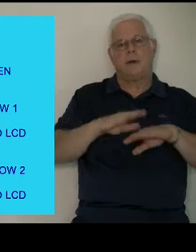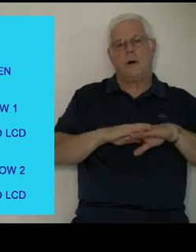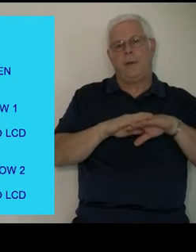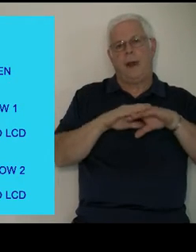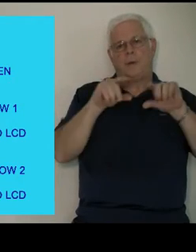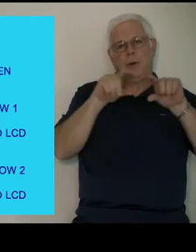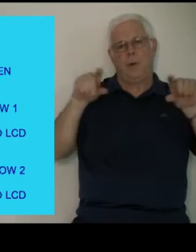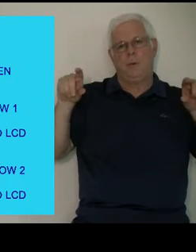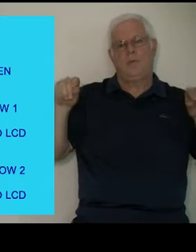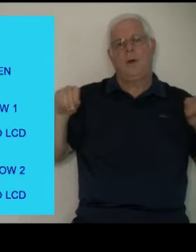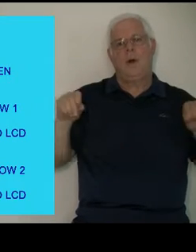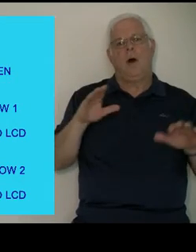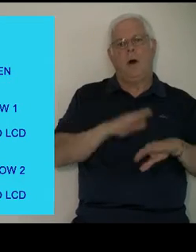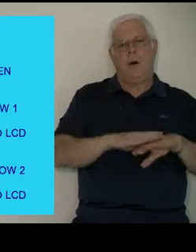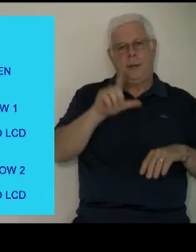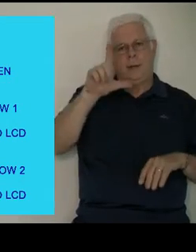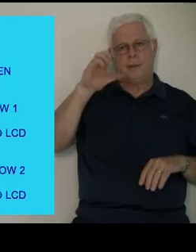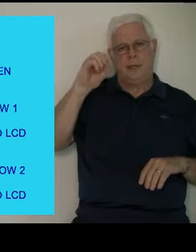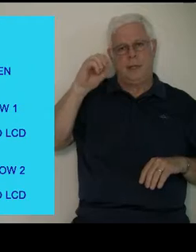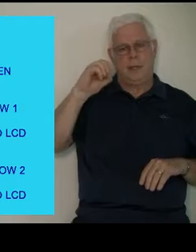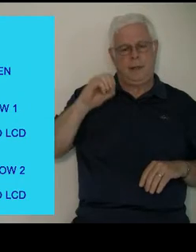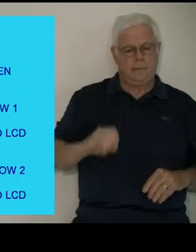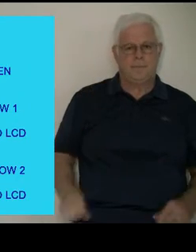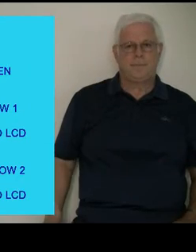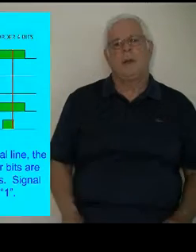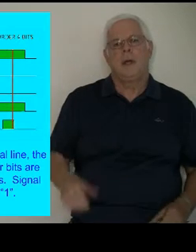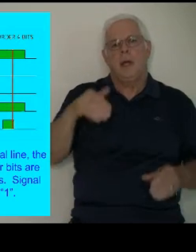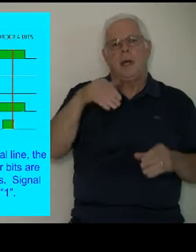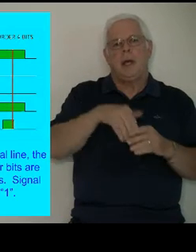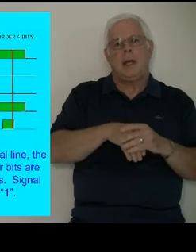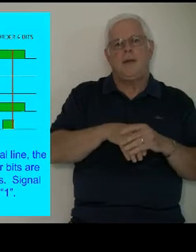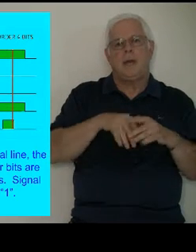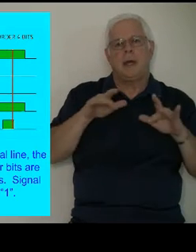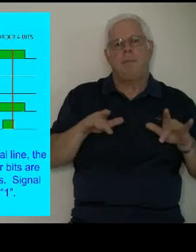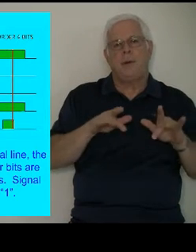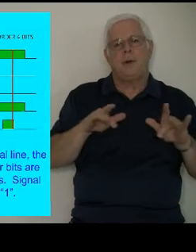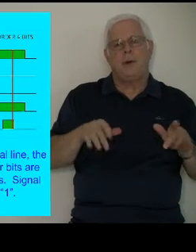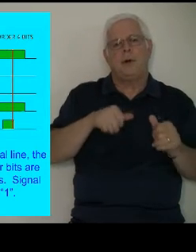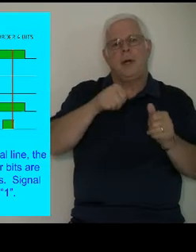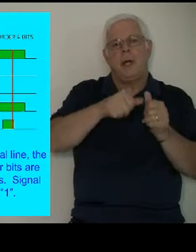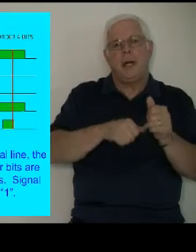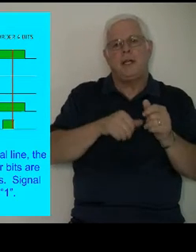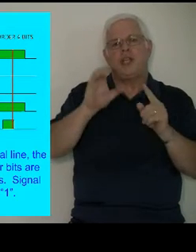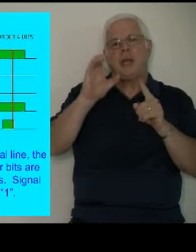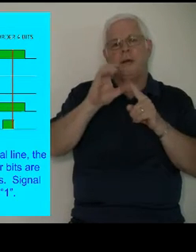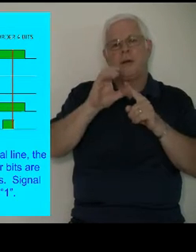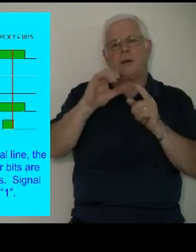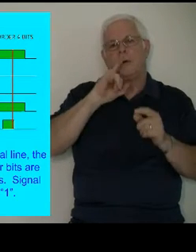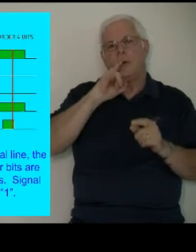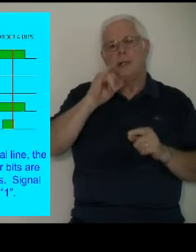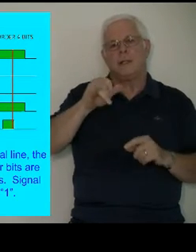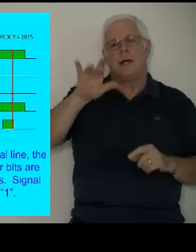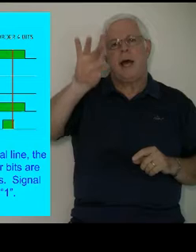on that row on the LCD. In the computer, each character is